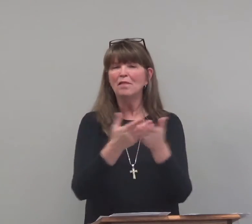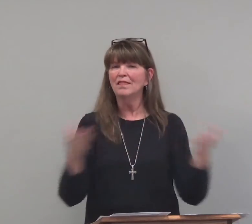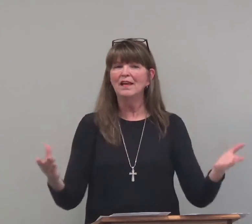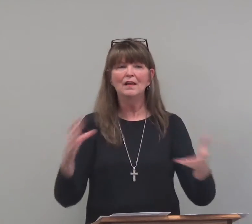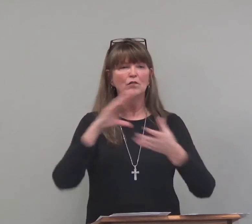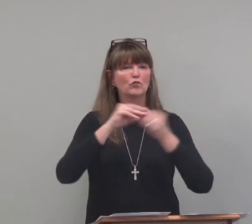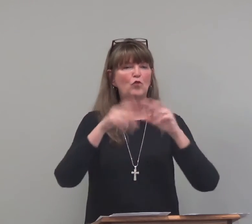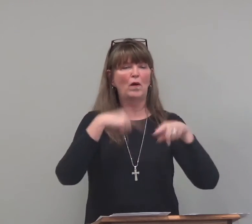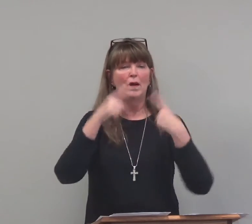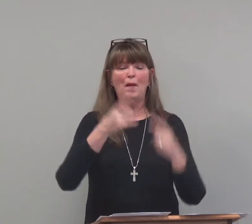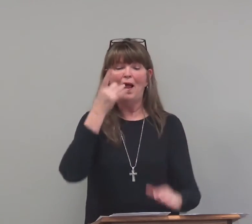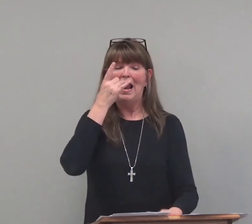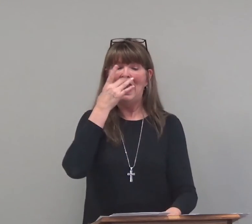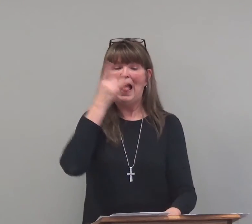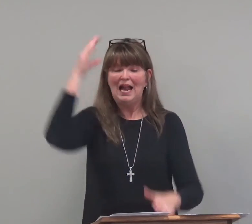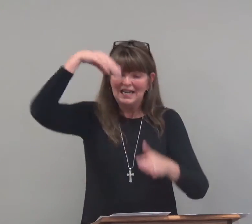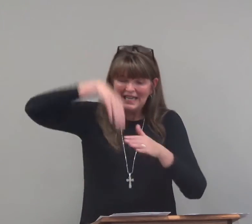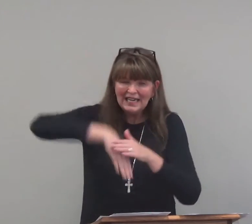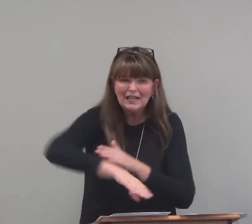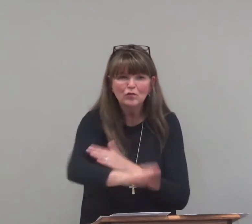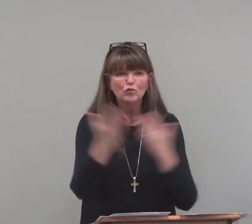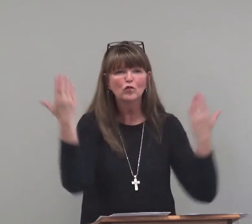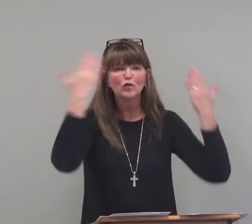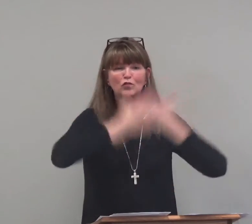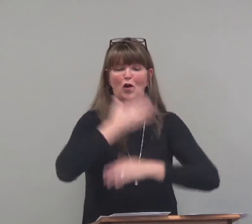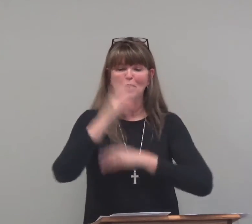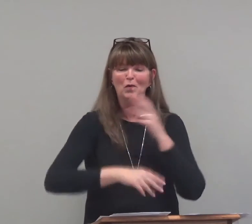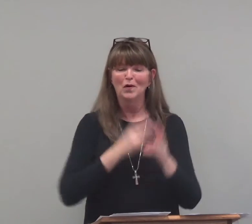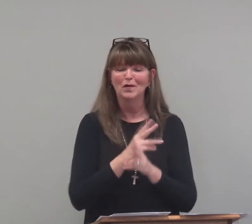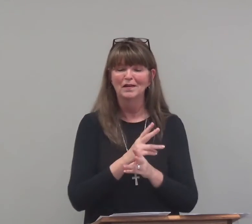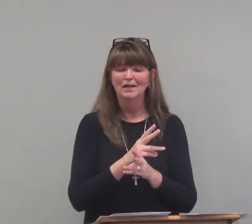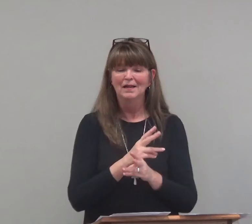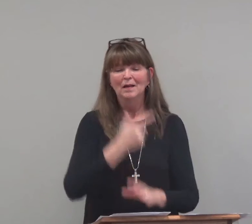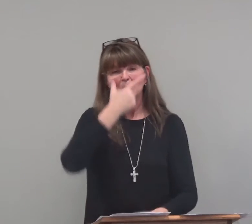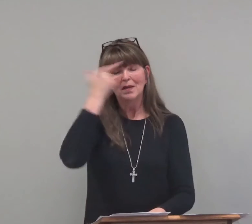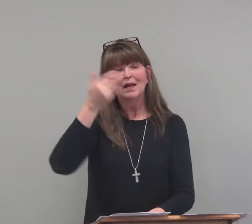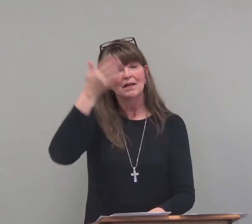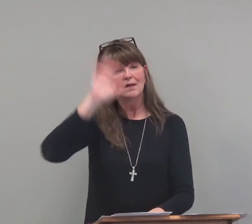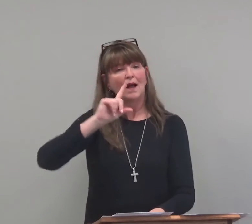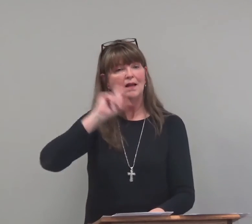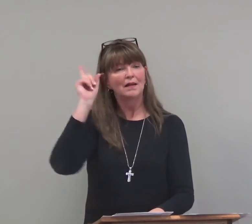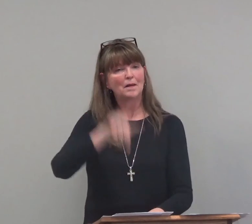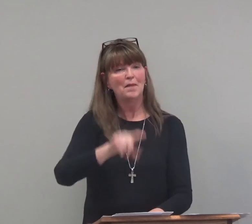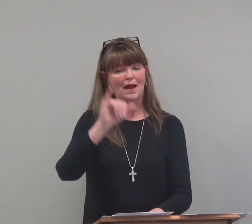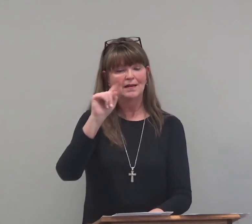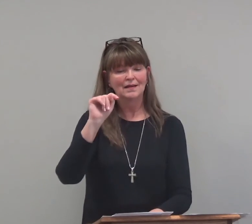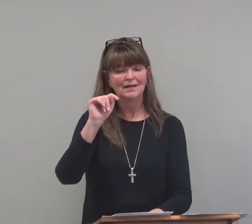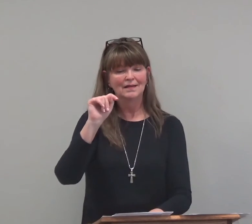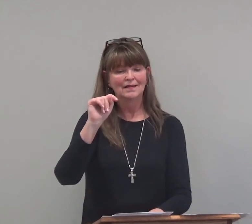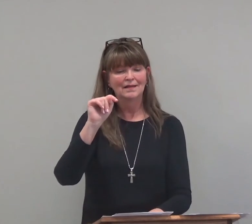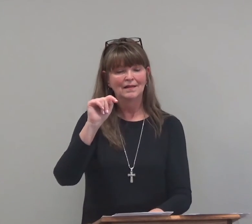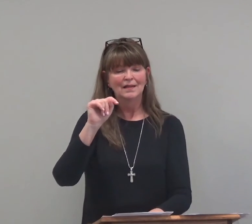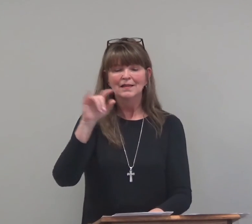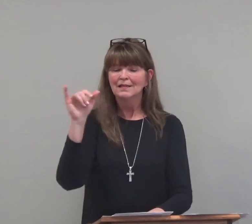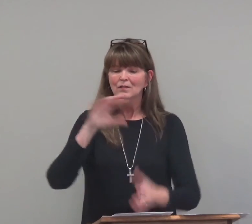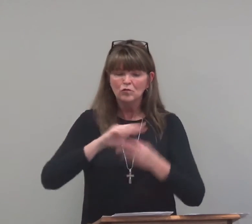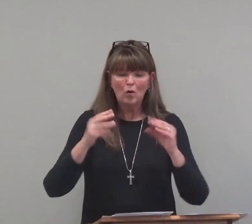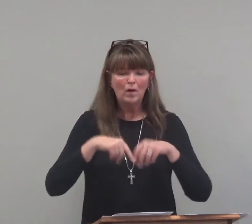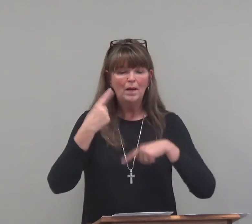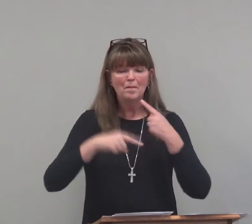new Genesis, a new beginning. It's a story of light coming into the dark world because God commanded it. It's